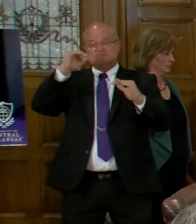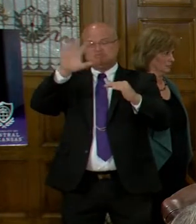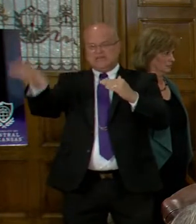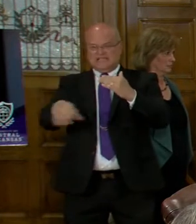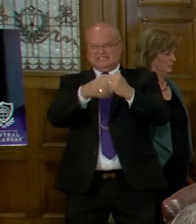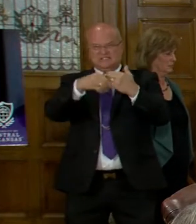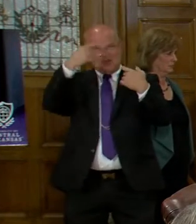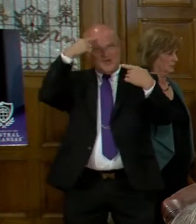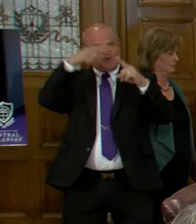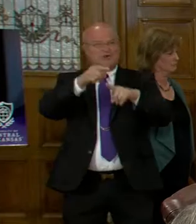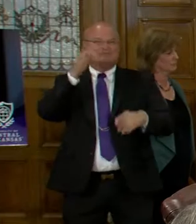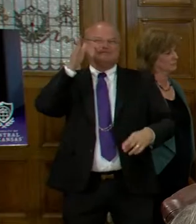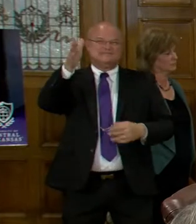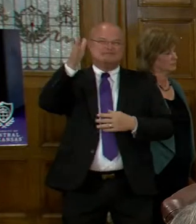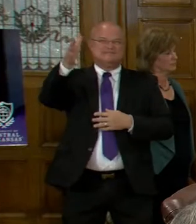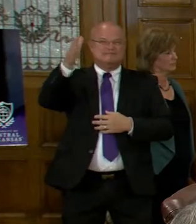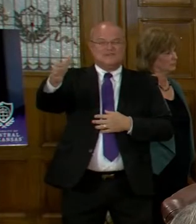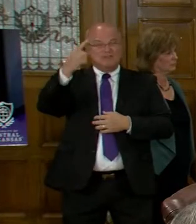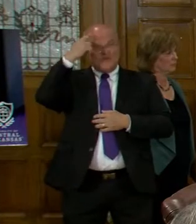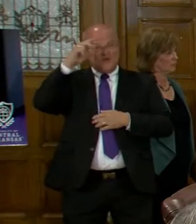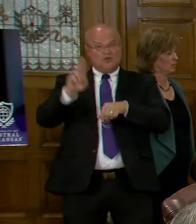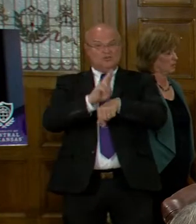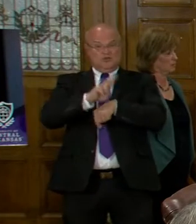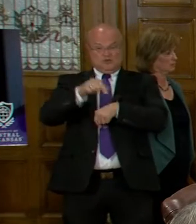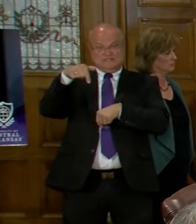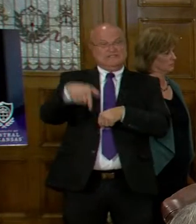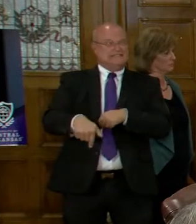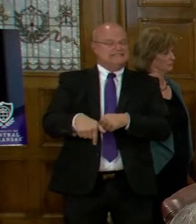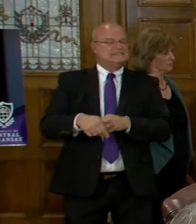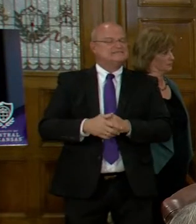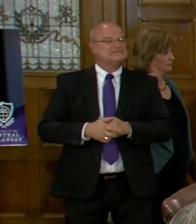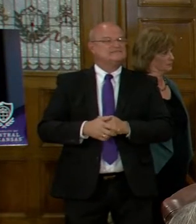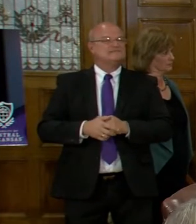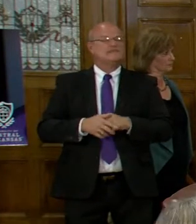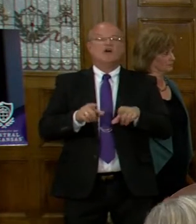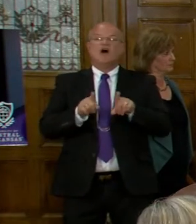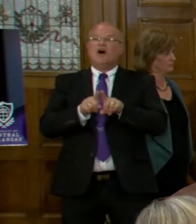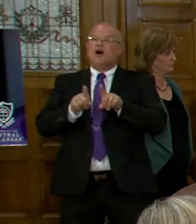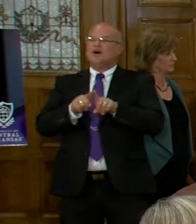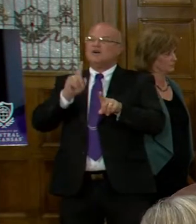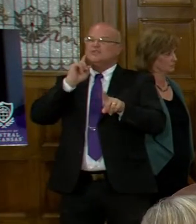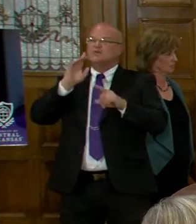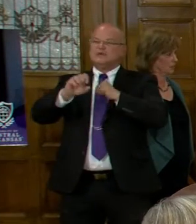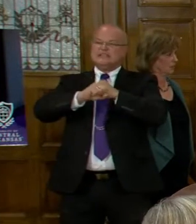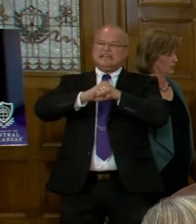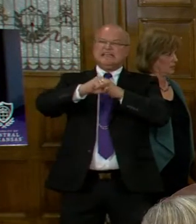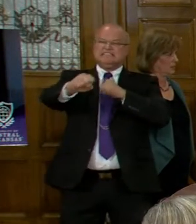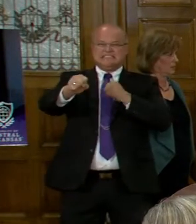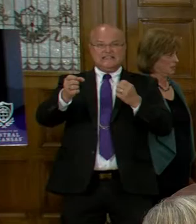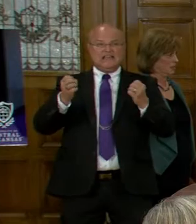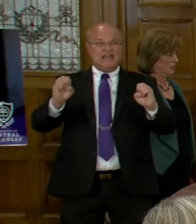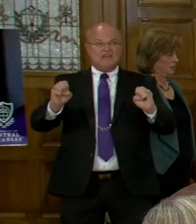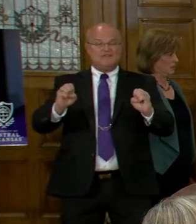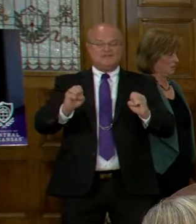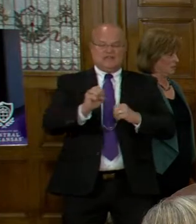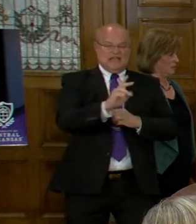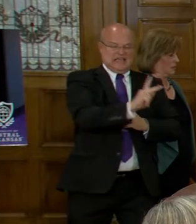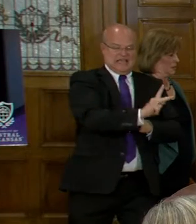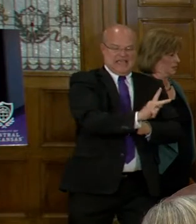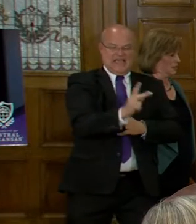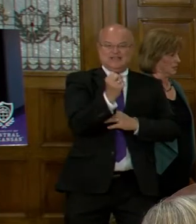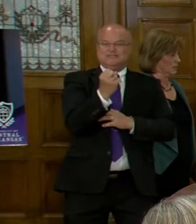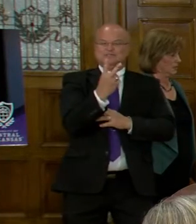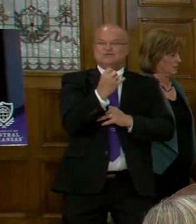additional agreements to use the range. We're also, though, going to extend those efforts to the K-12